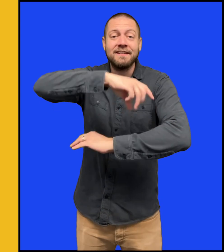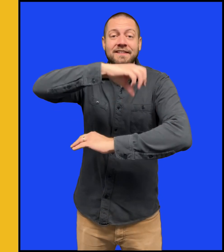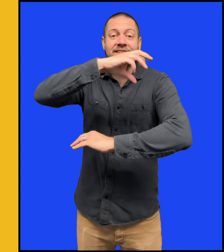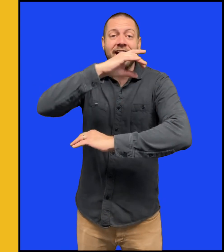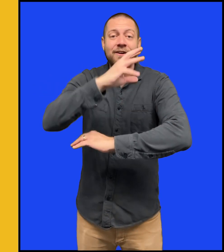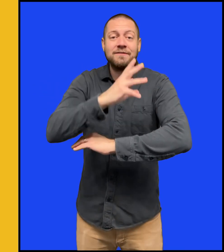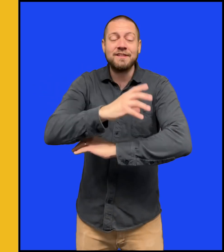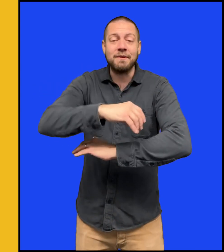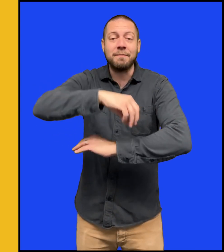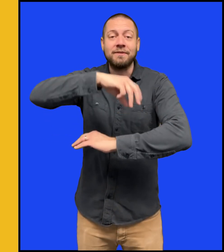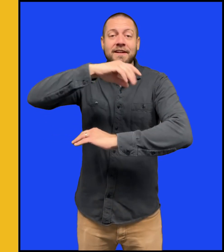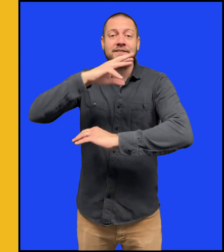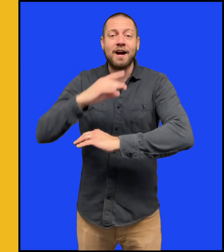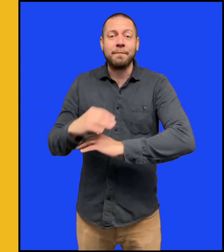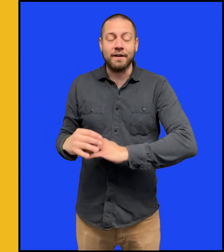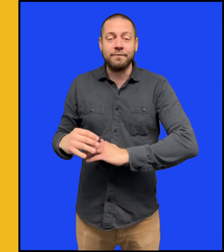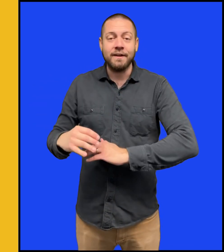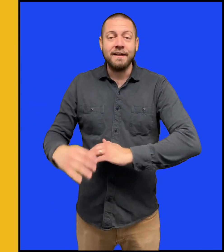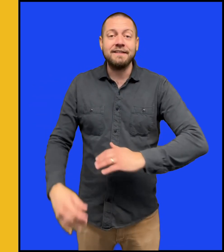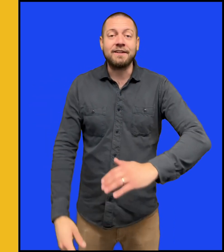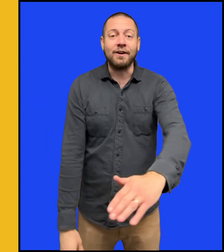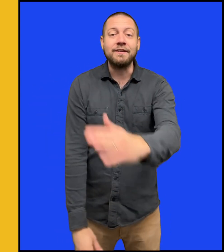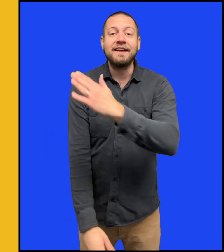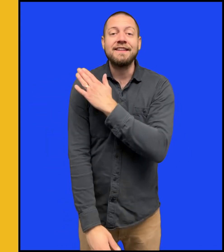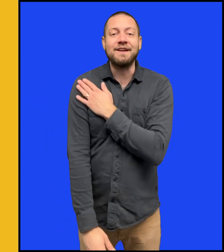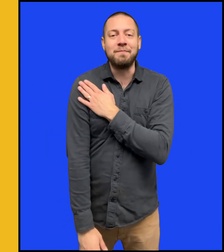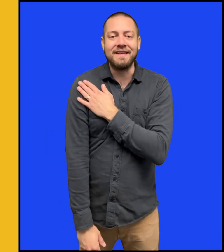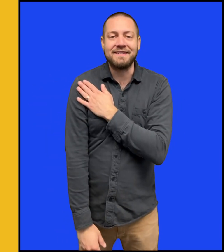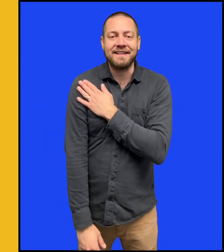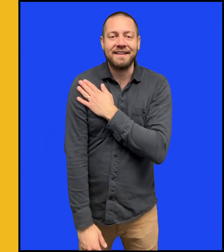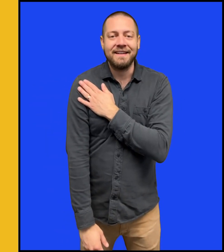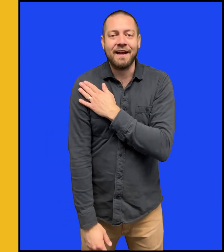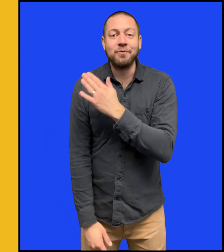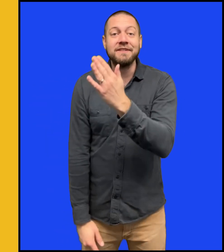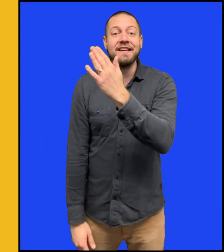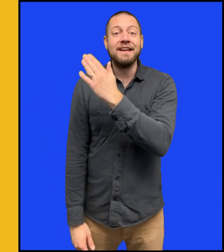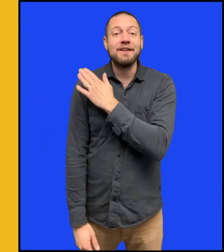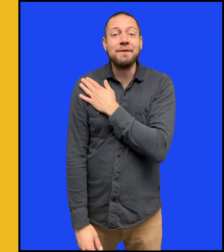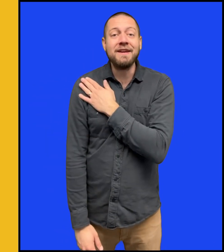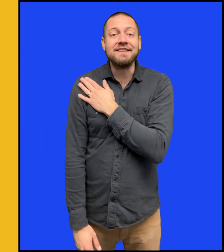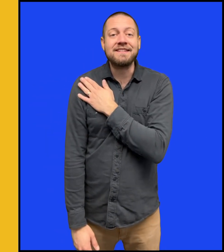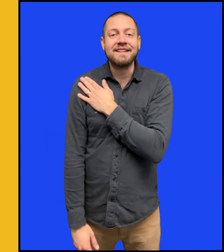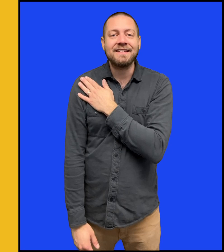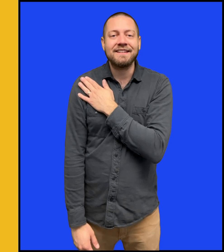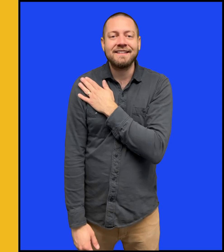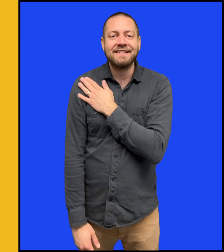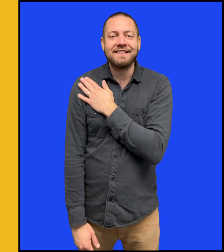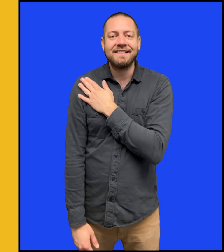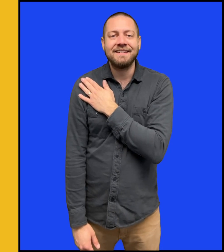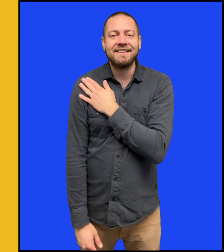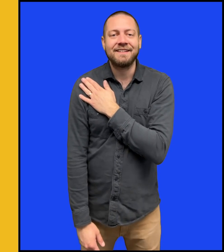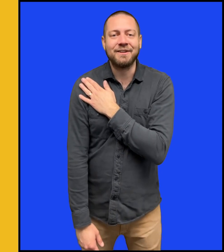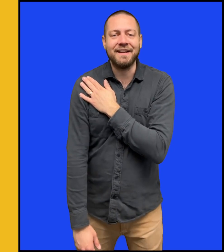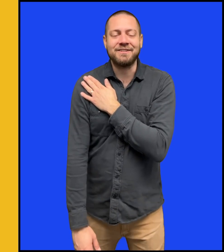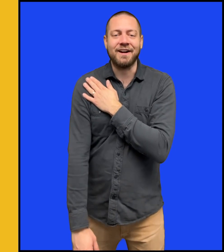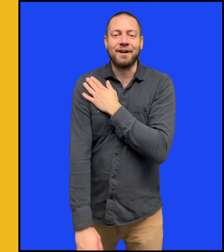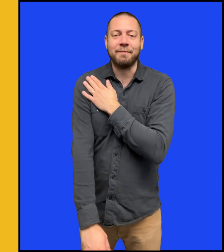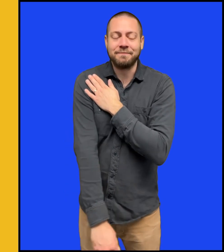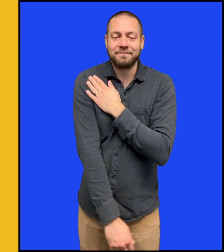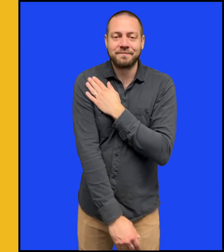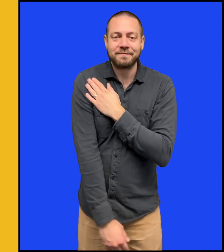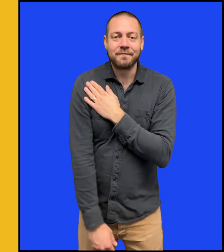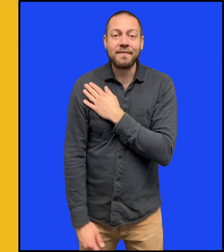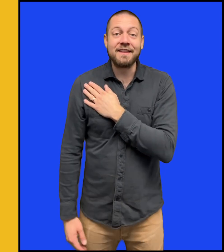different silly sounds to be built on top of is called the beat. Everyone say the beat. Great